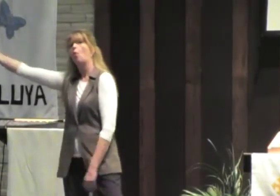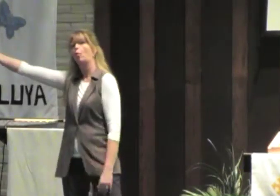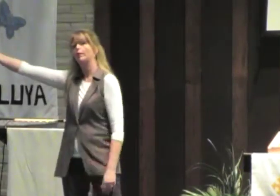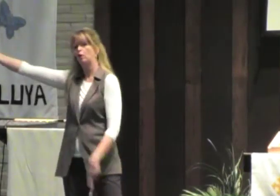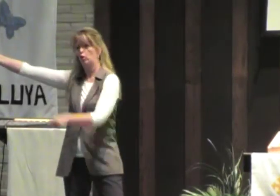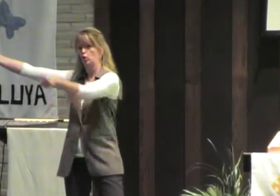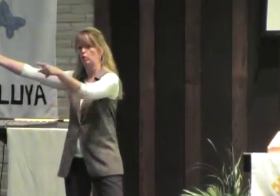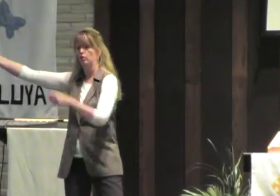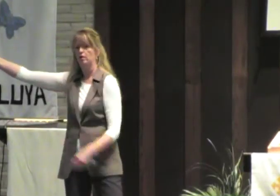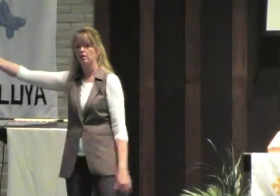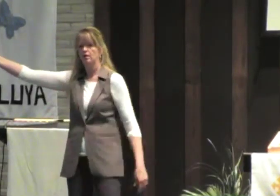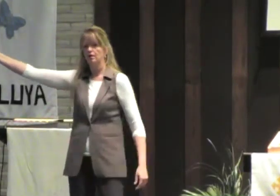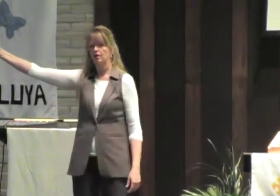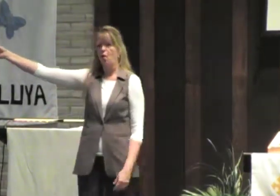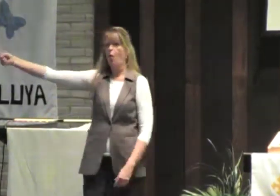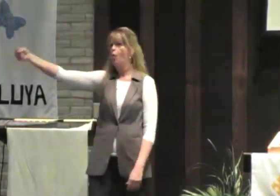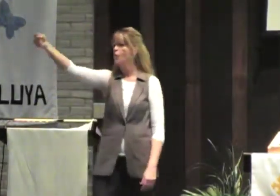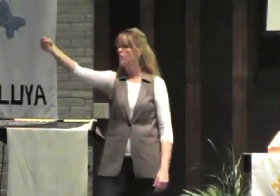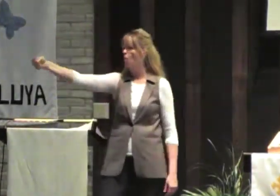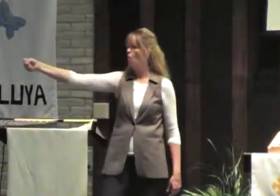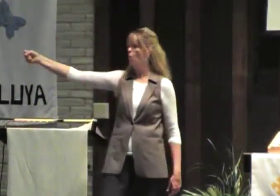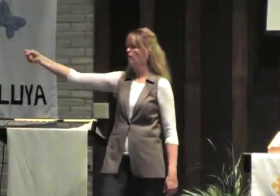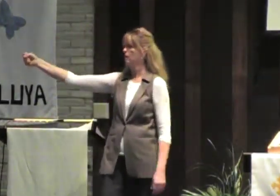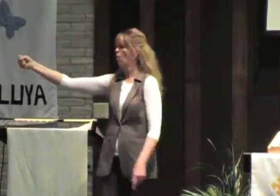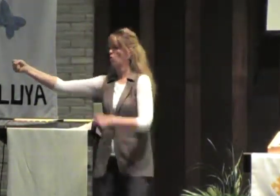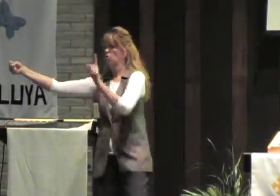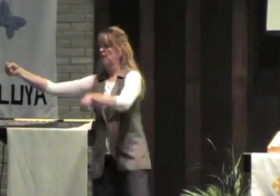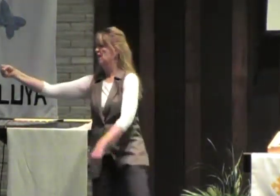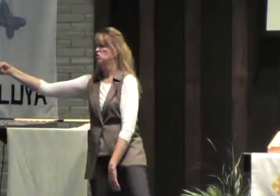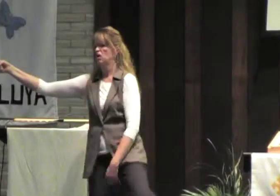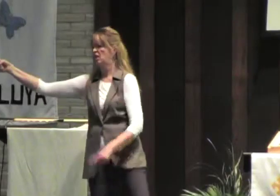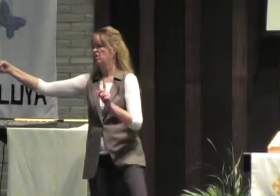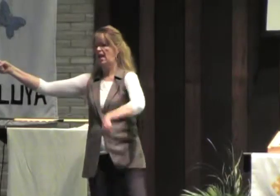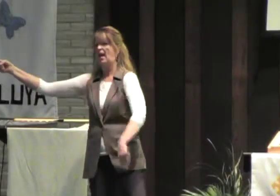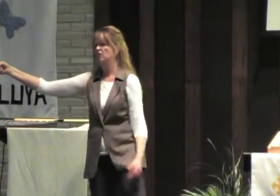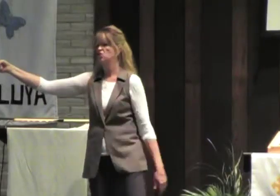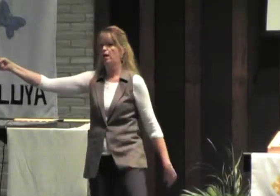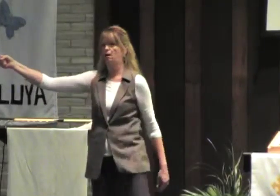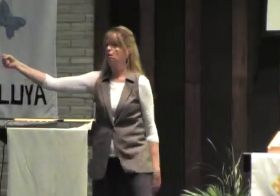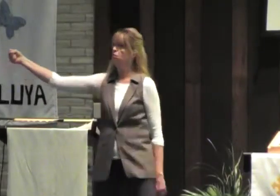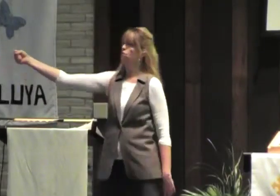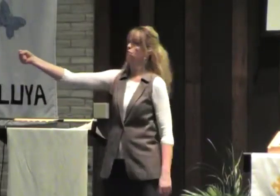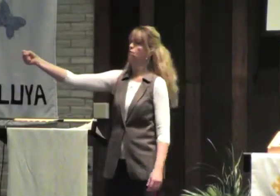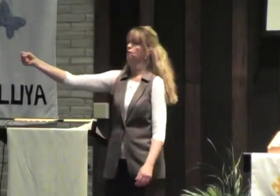the devil will be hanging on to you. He'll just keep holding on and you can't shake him off.